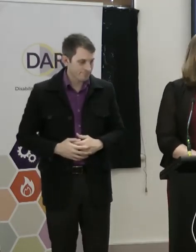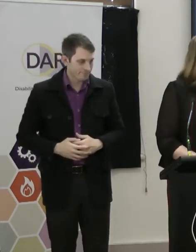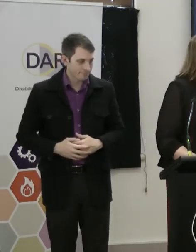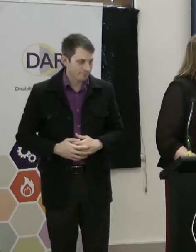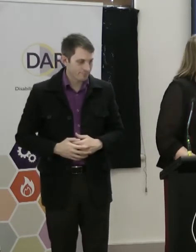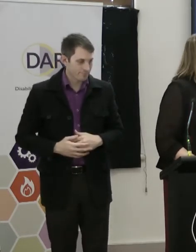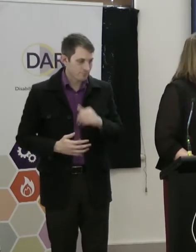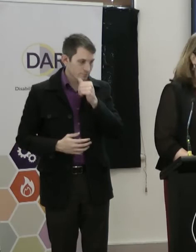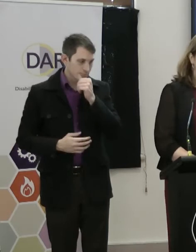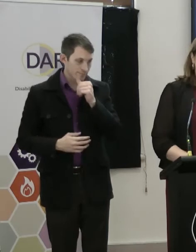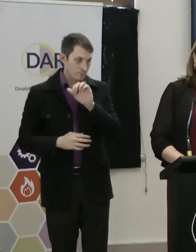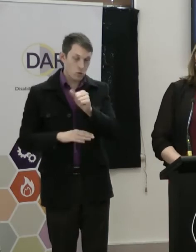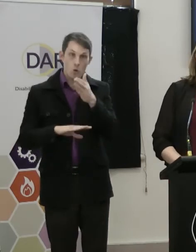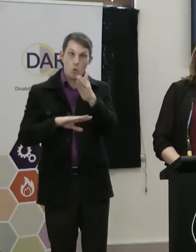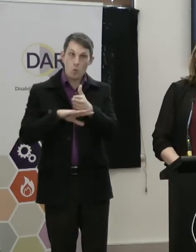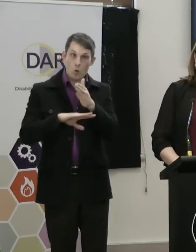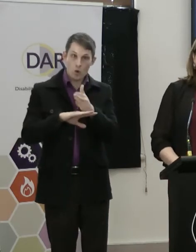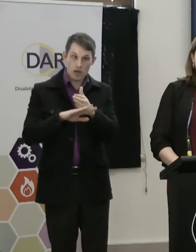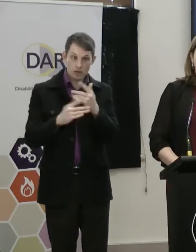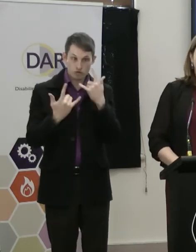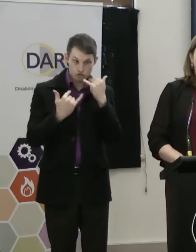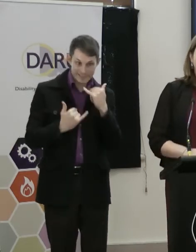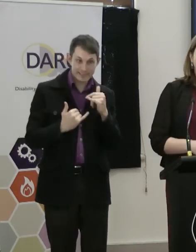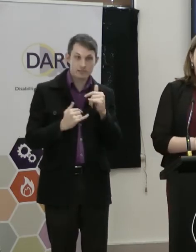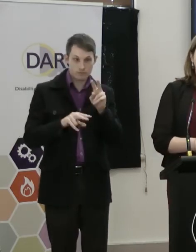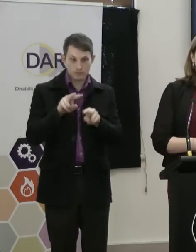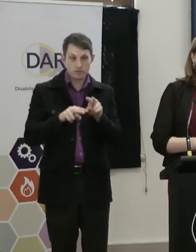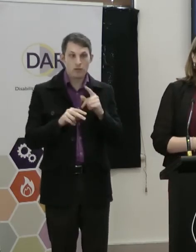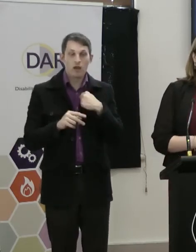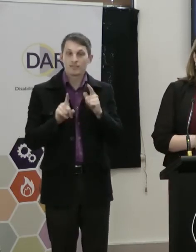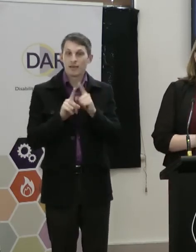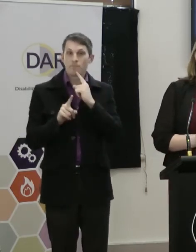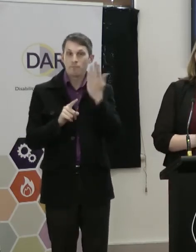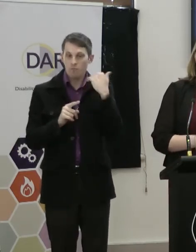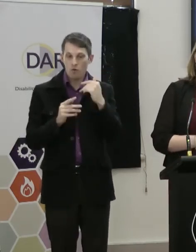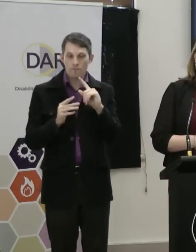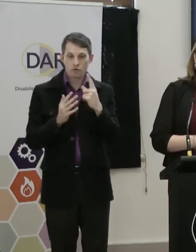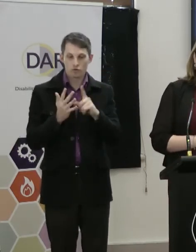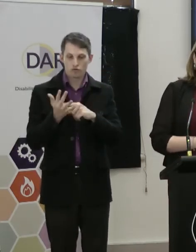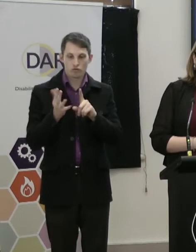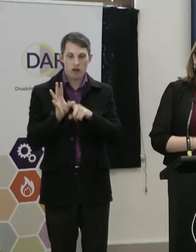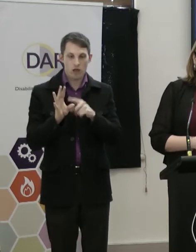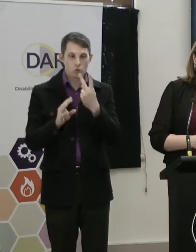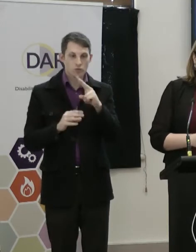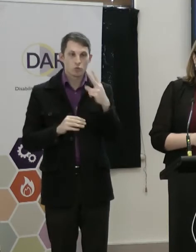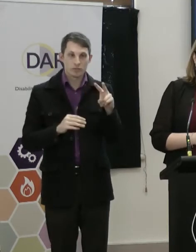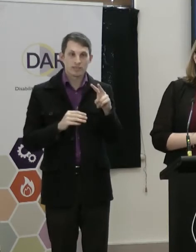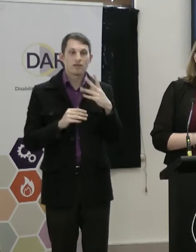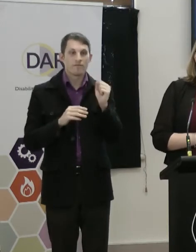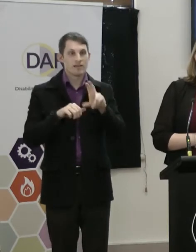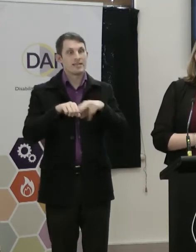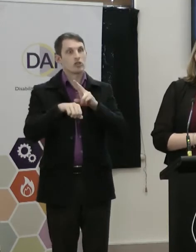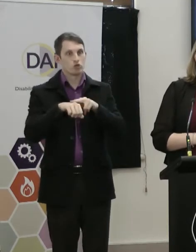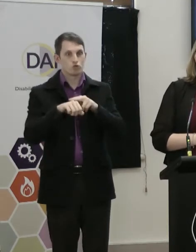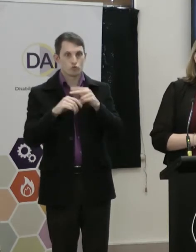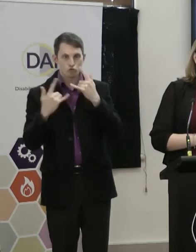Worker screening. As I said, from the 1st of July 2020, there will be a new national scheme in place. It replaces all